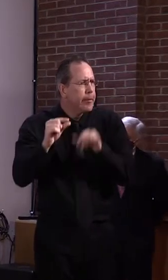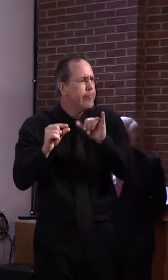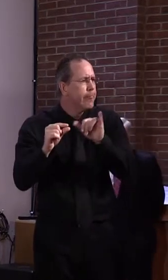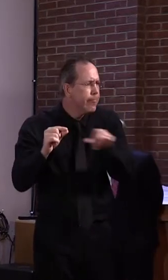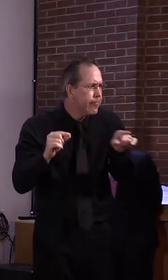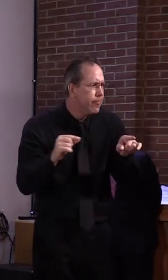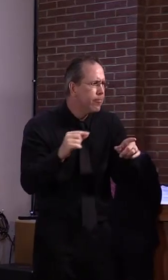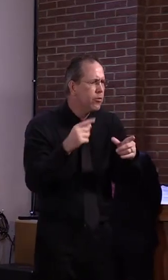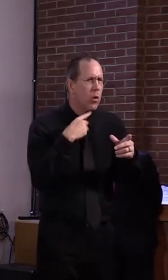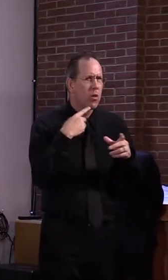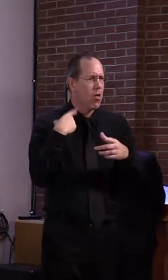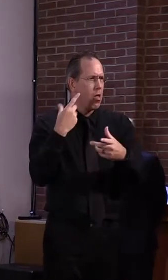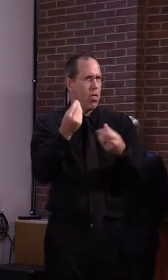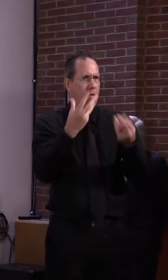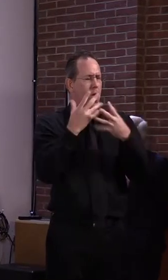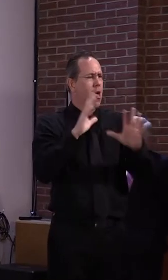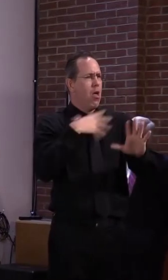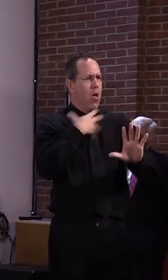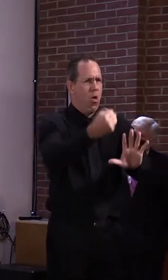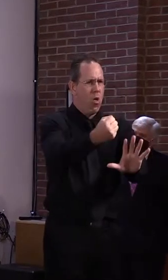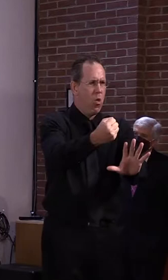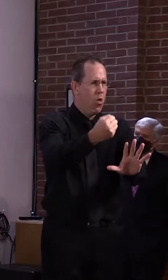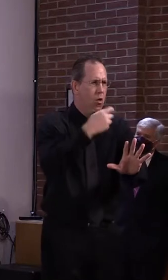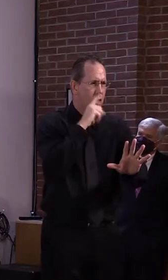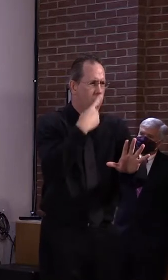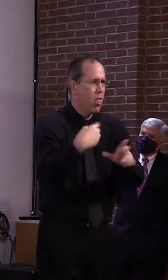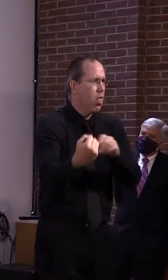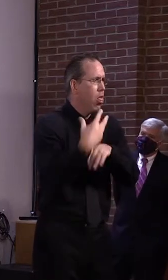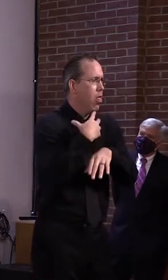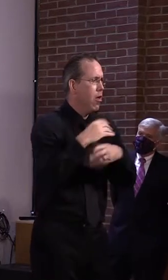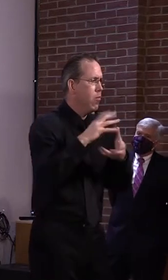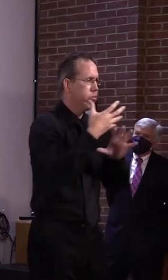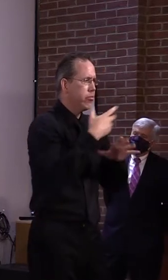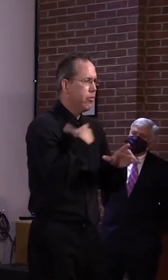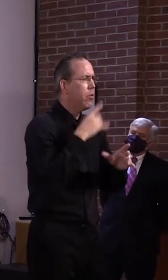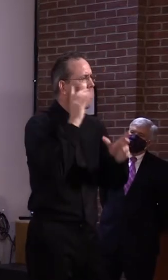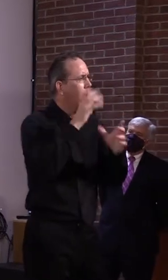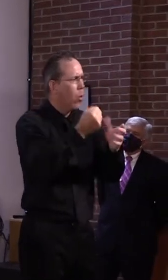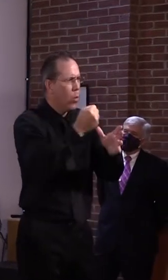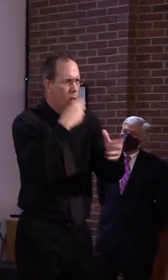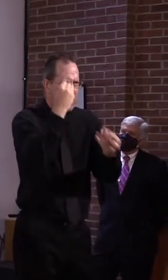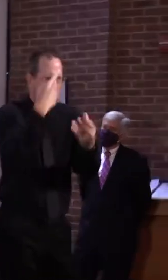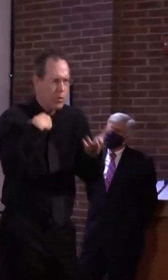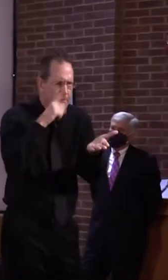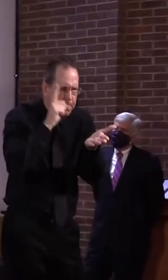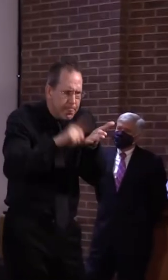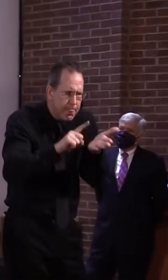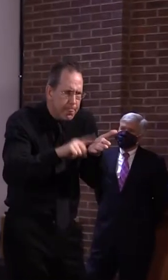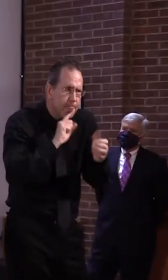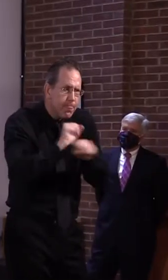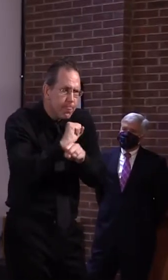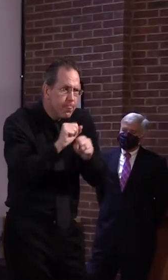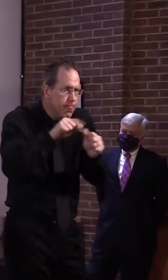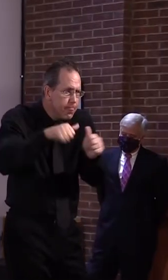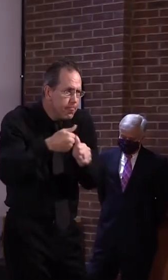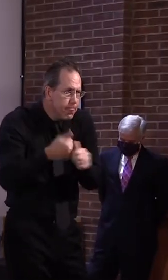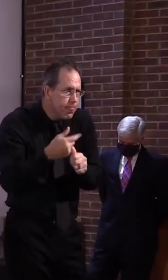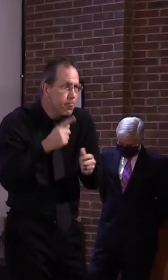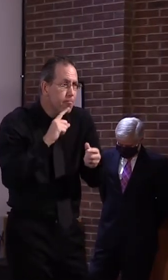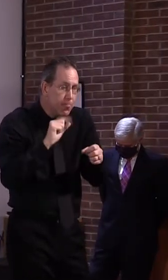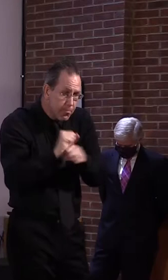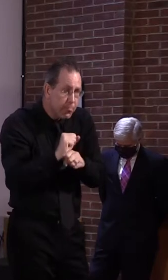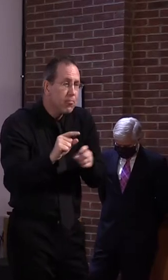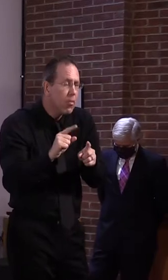see what evolves out of that. Because you're right, that there was that report, and I don't want to misrepresent the way